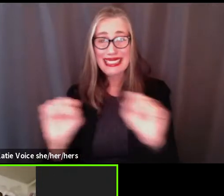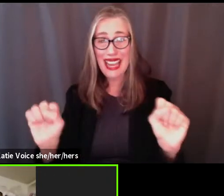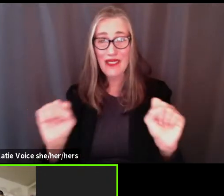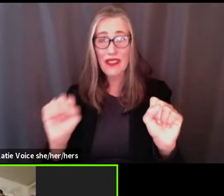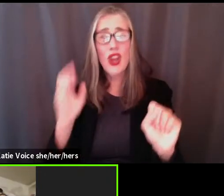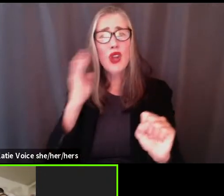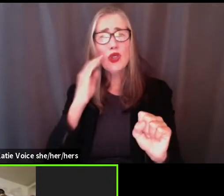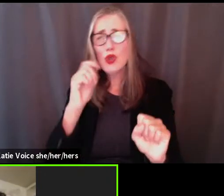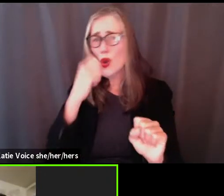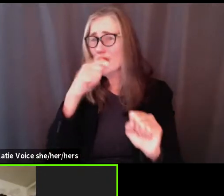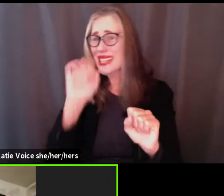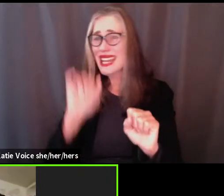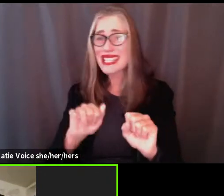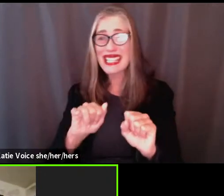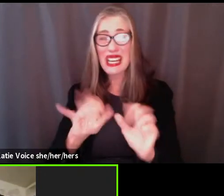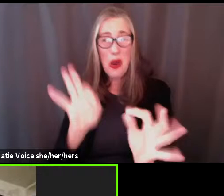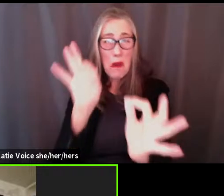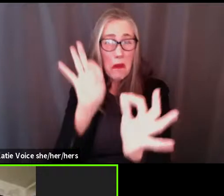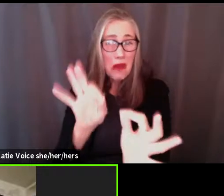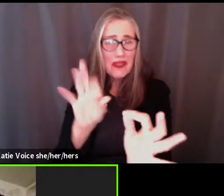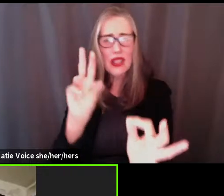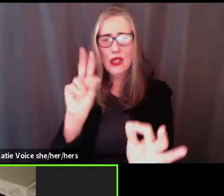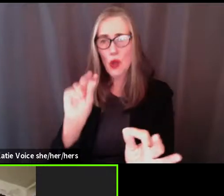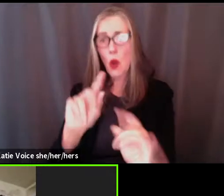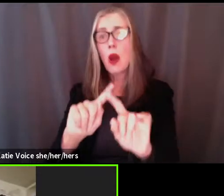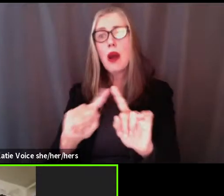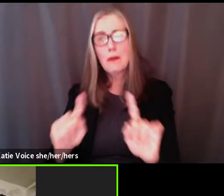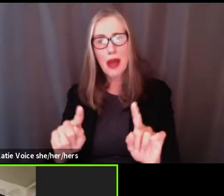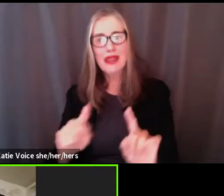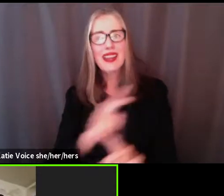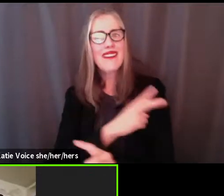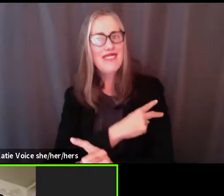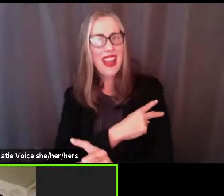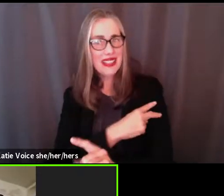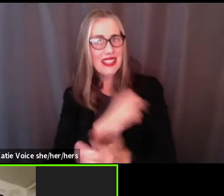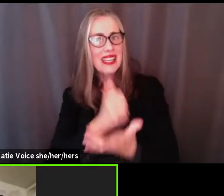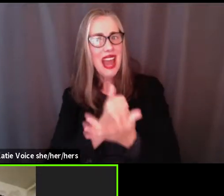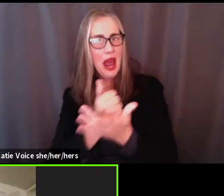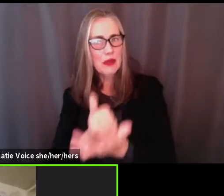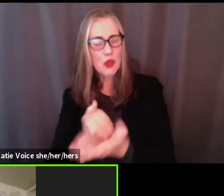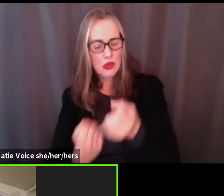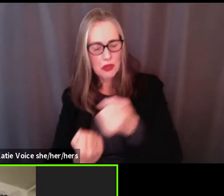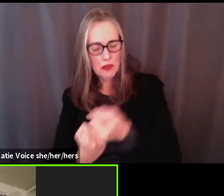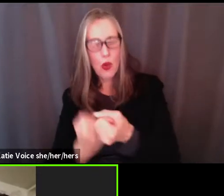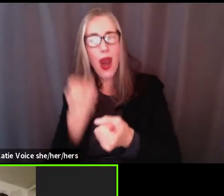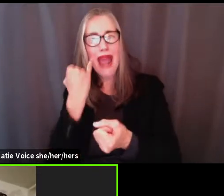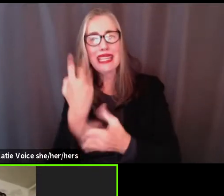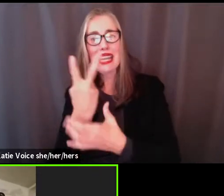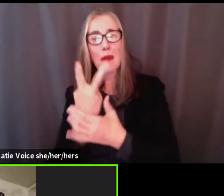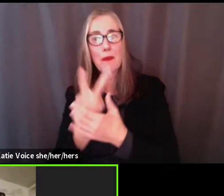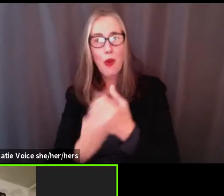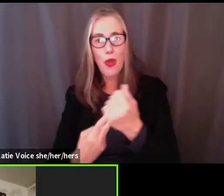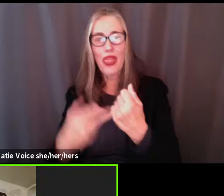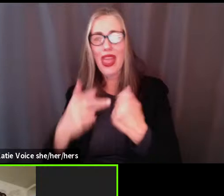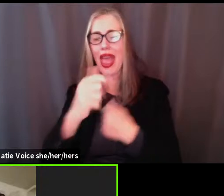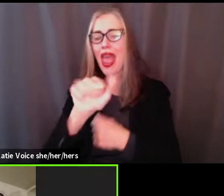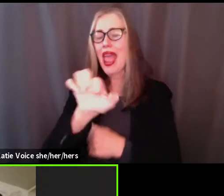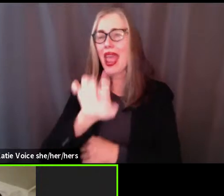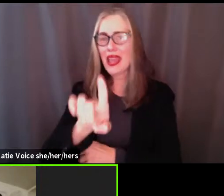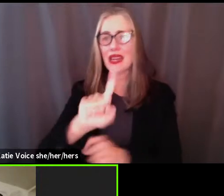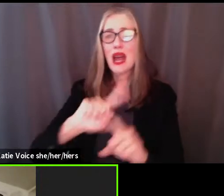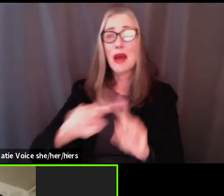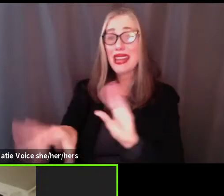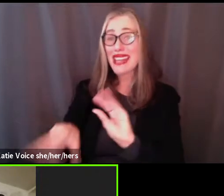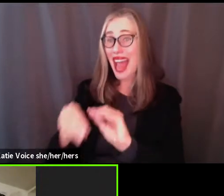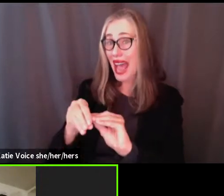showing is helpful. So I support the and. However, I would like to ask the maker of the motion to add an